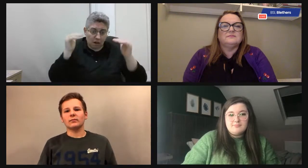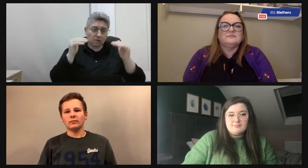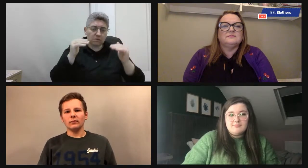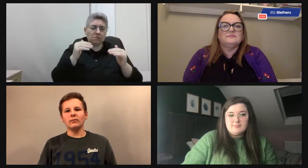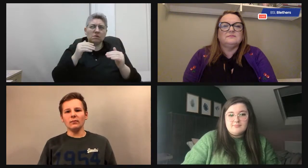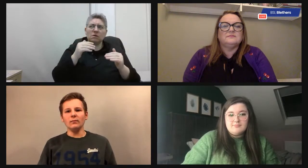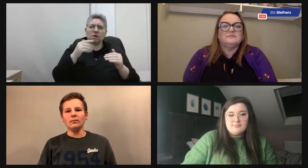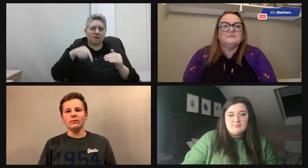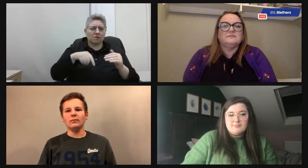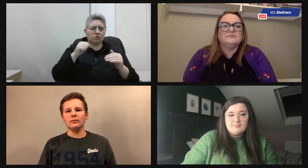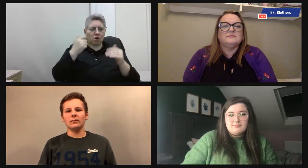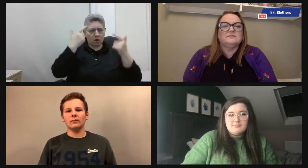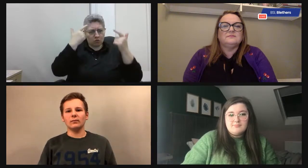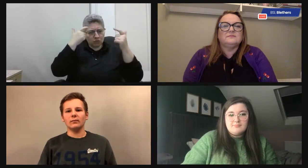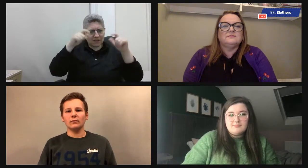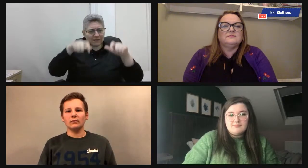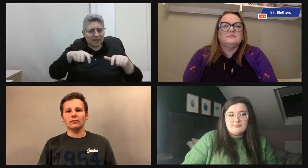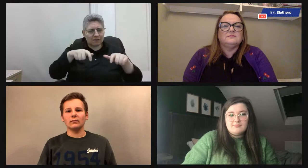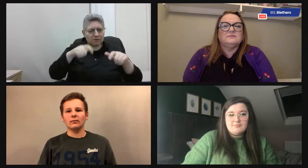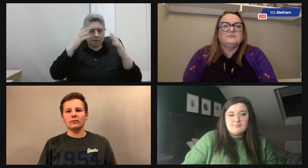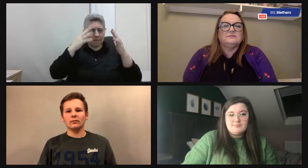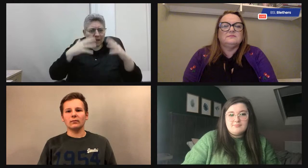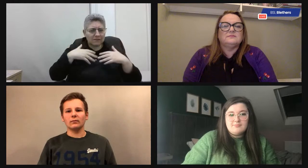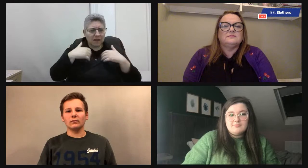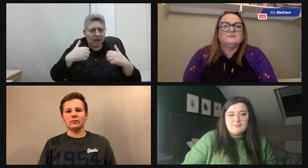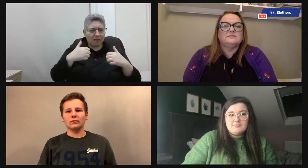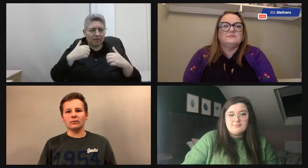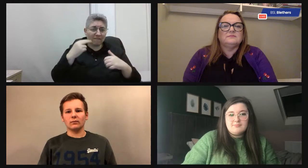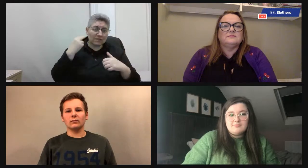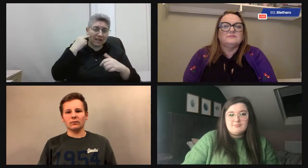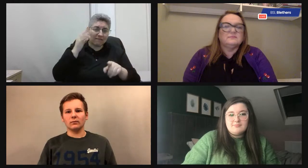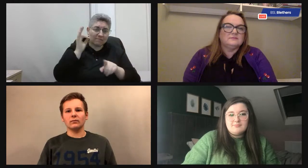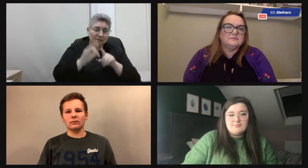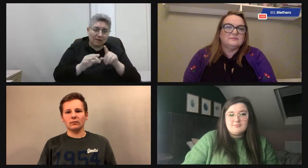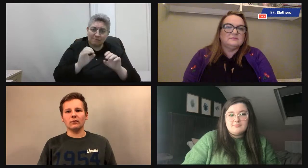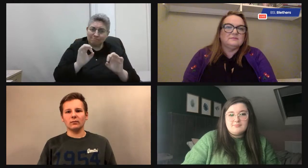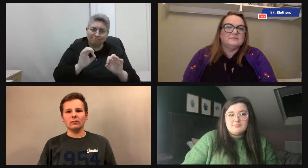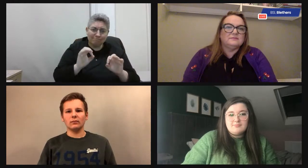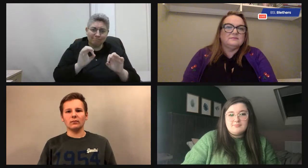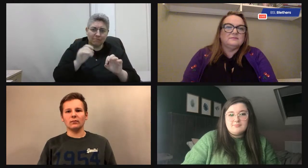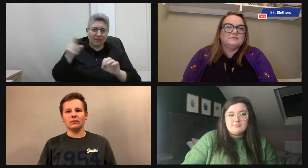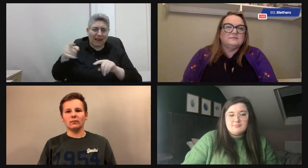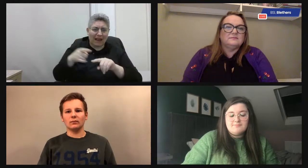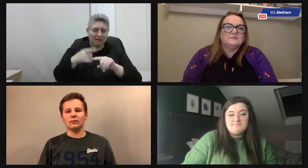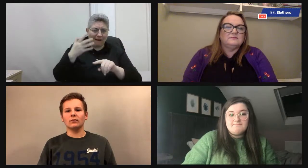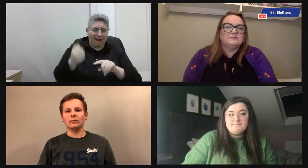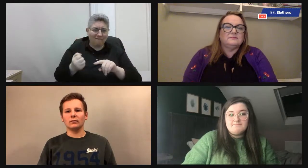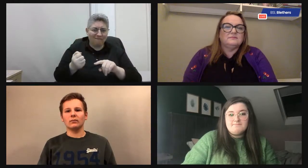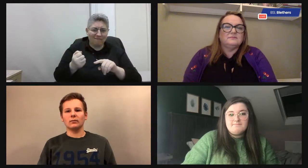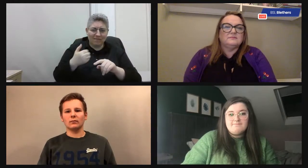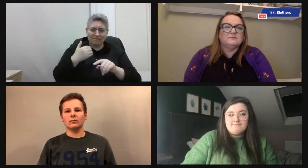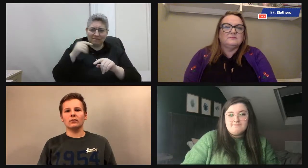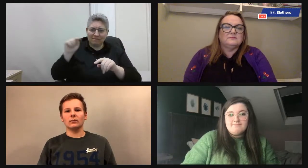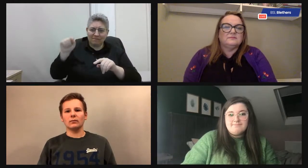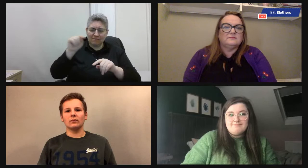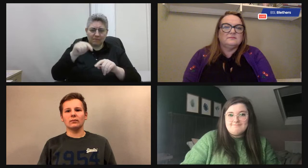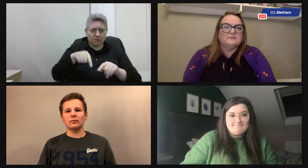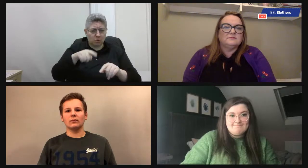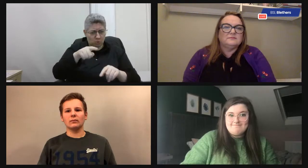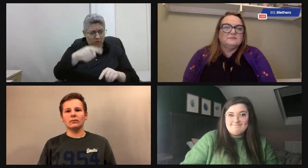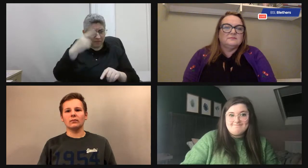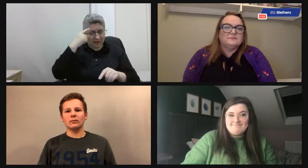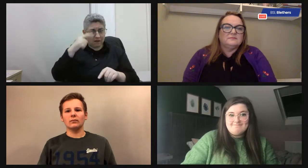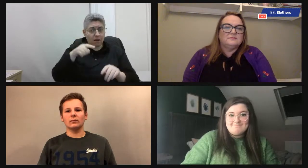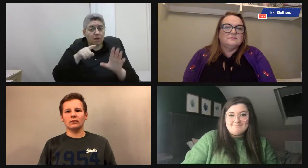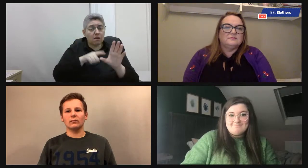health services? I mean, for example, here in Scotland, you know, there's no specific